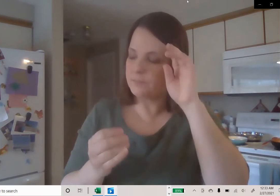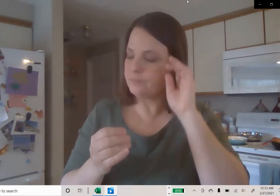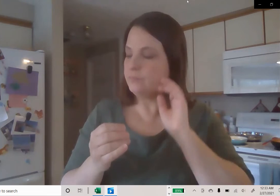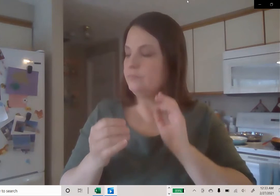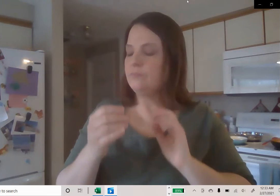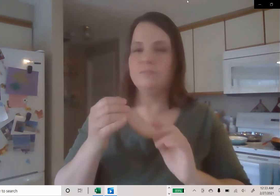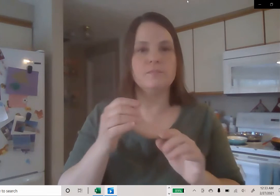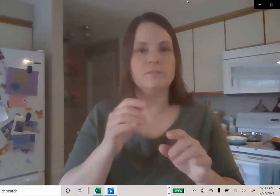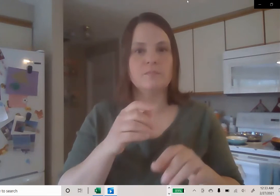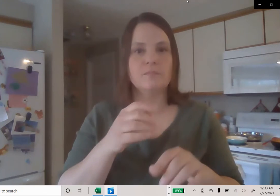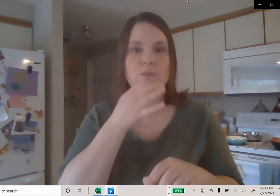gifts,